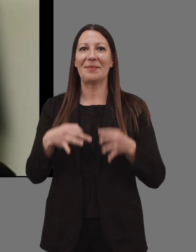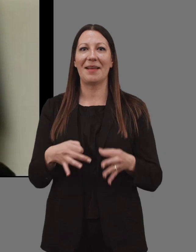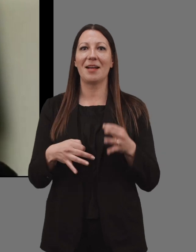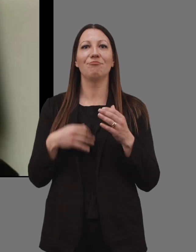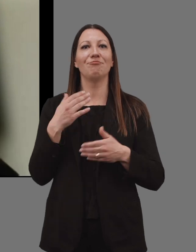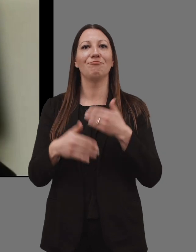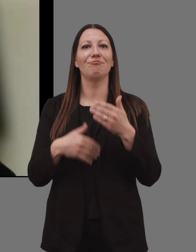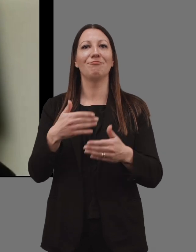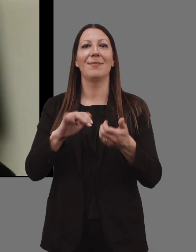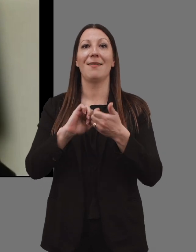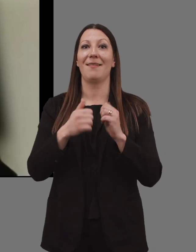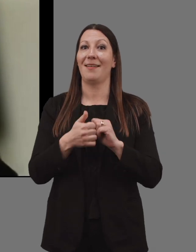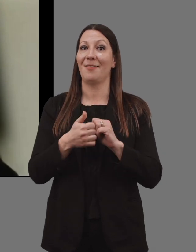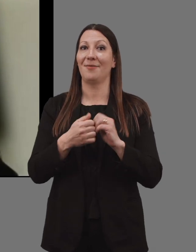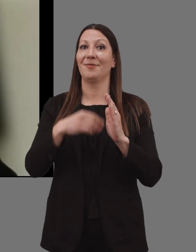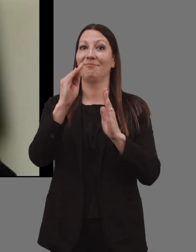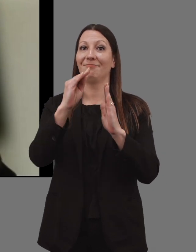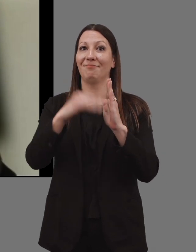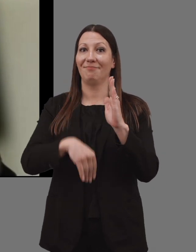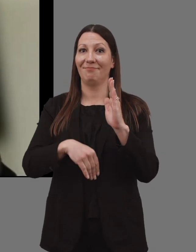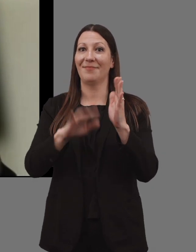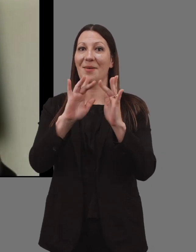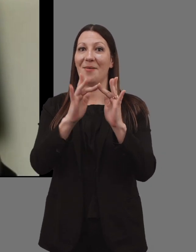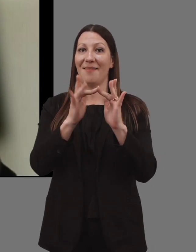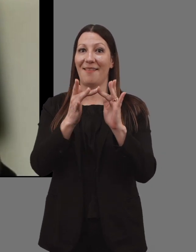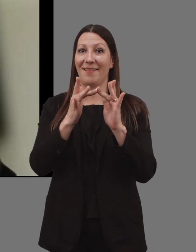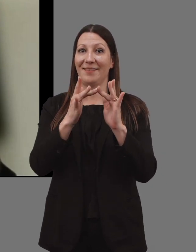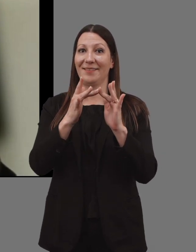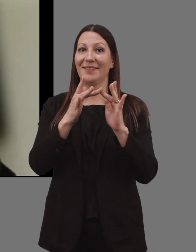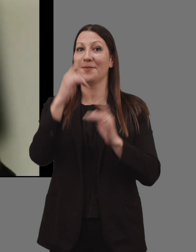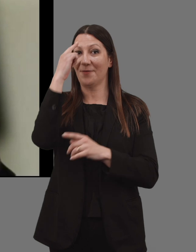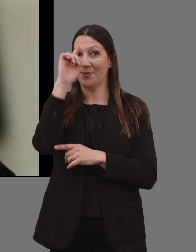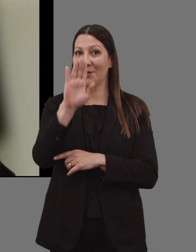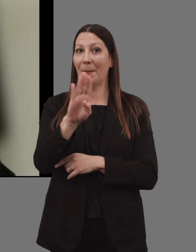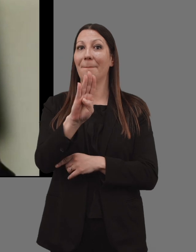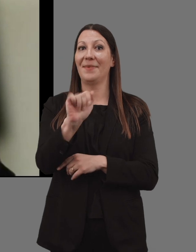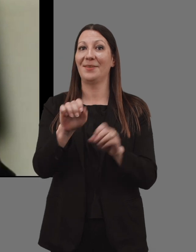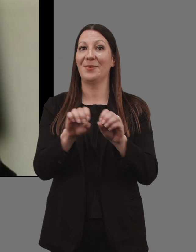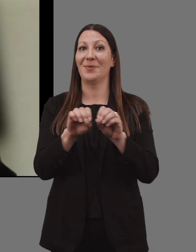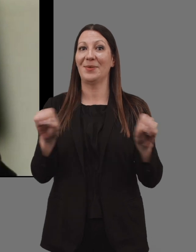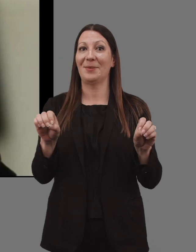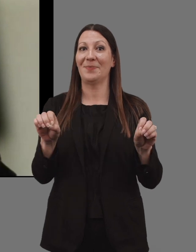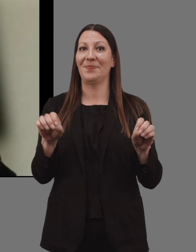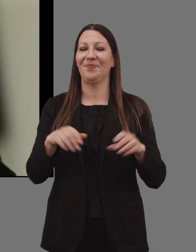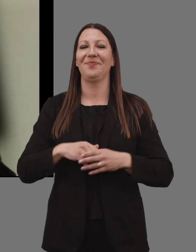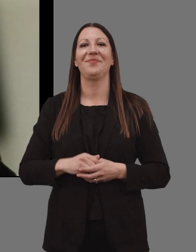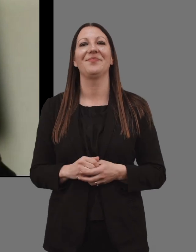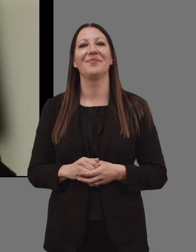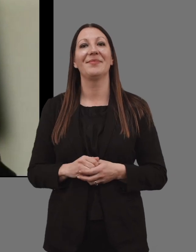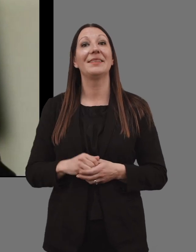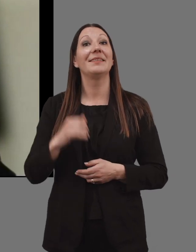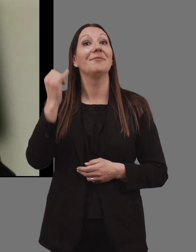steps on how to submit an online application for your bachelor's degree. If you